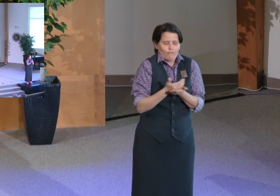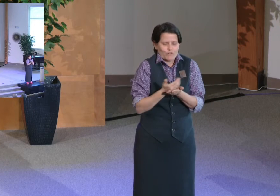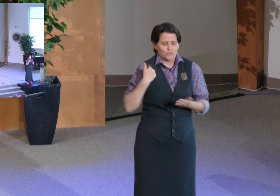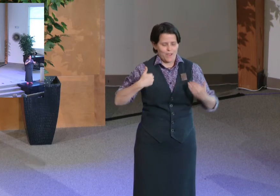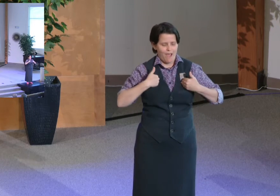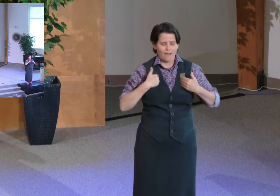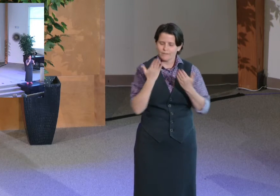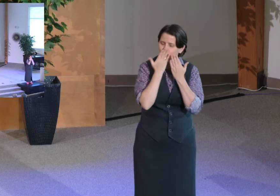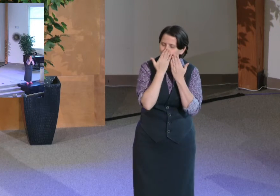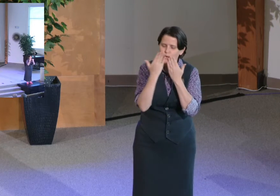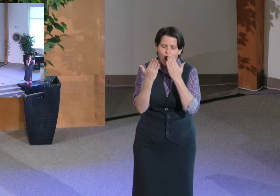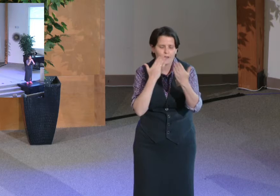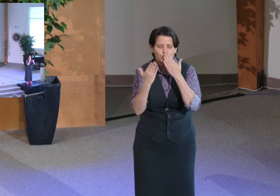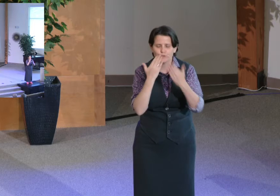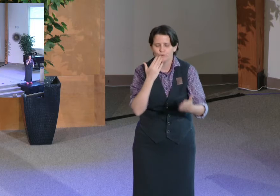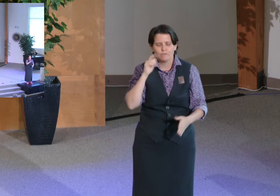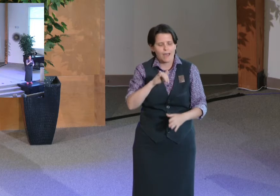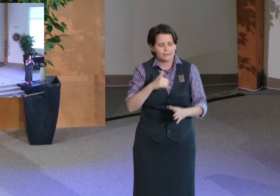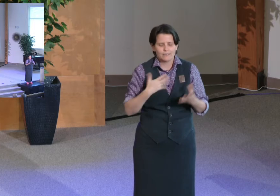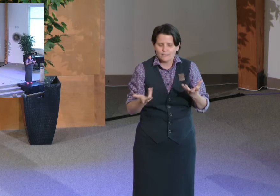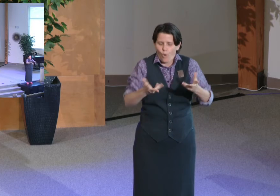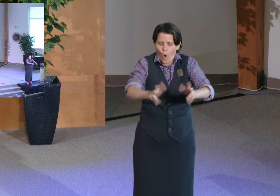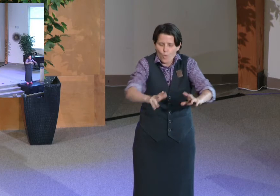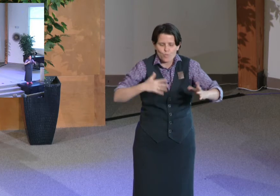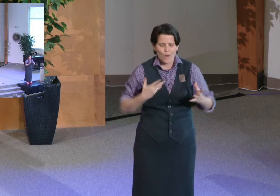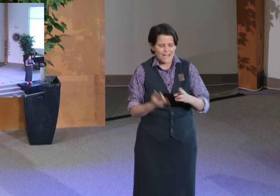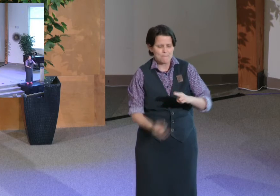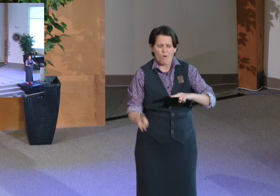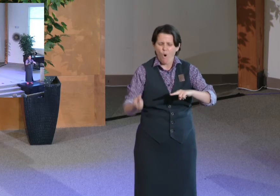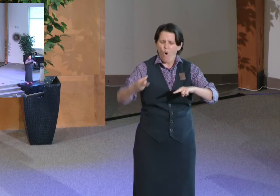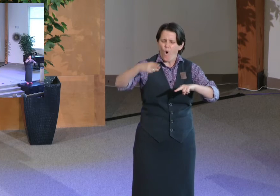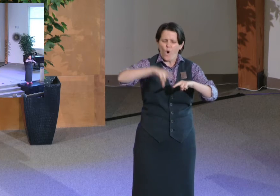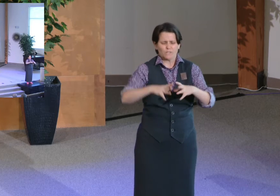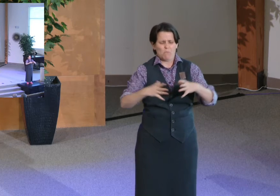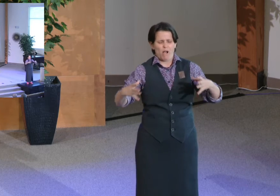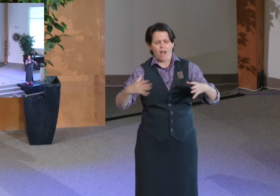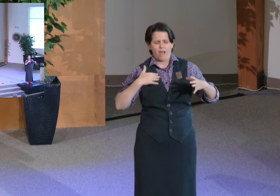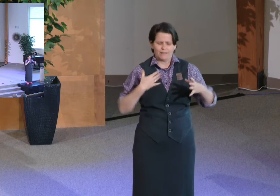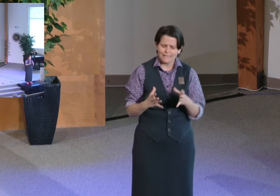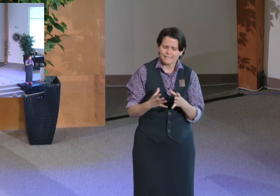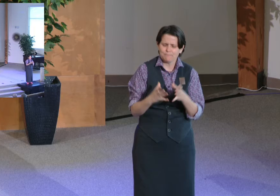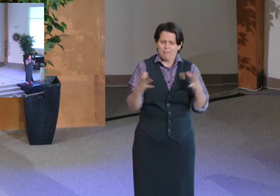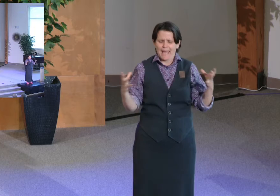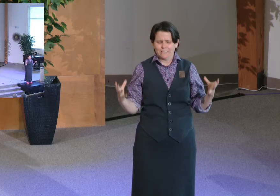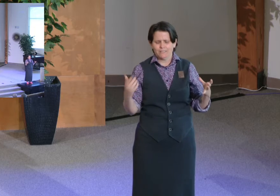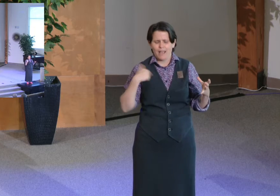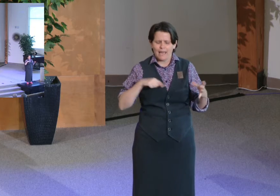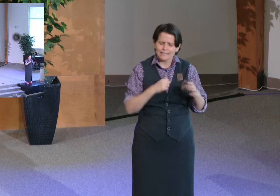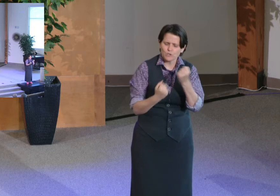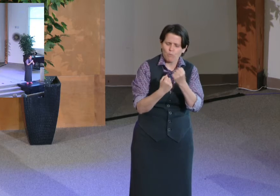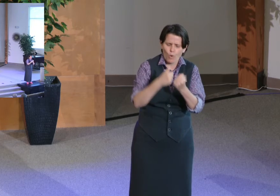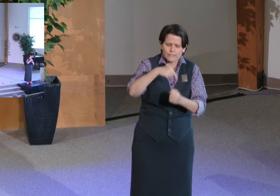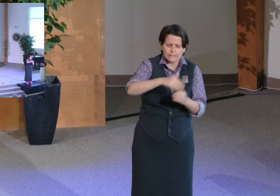it is here to support this community as we look out and see how many people that